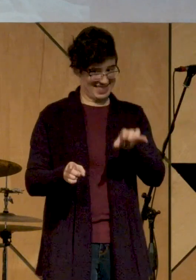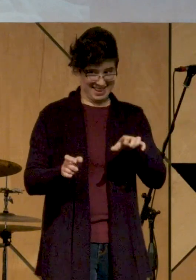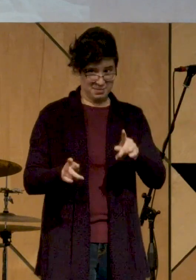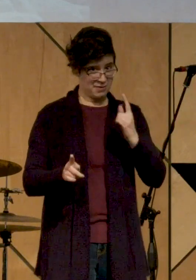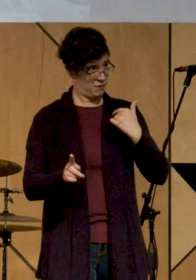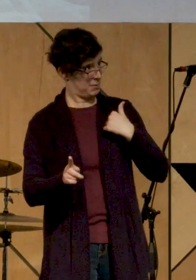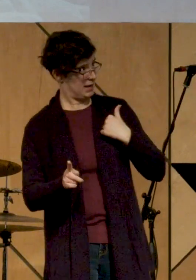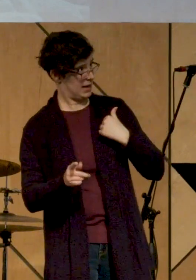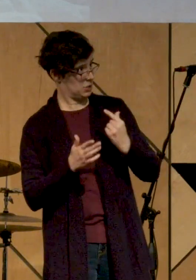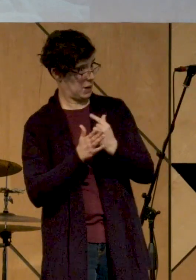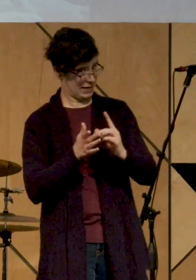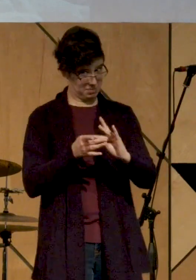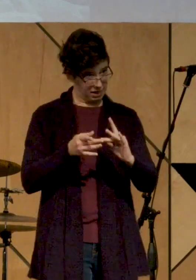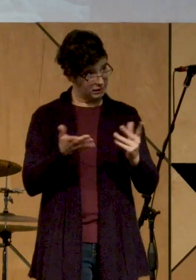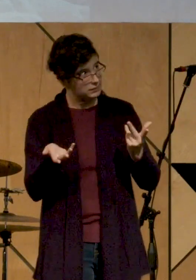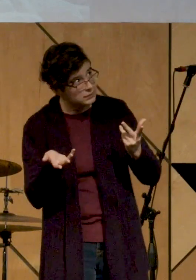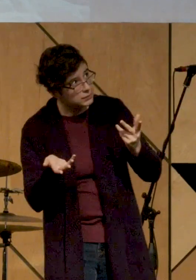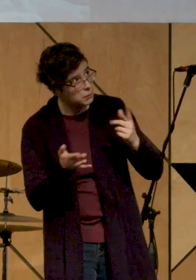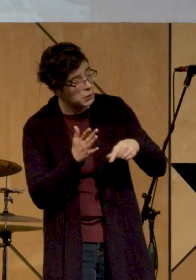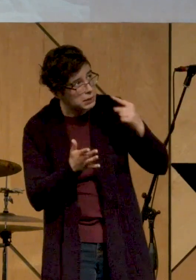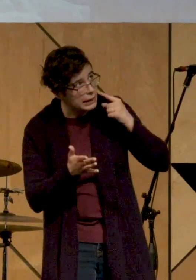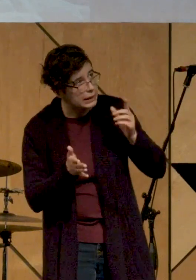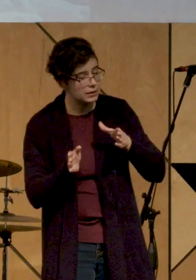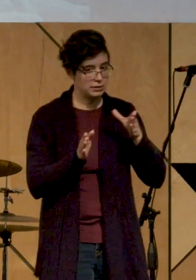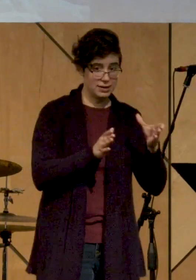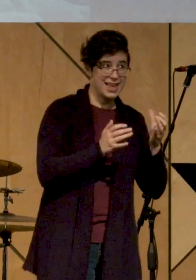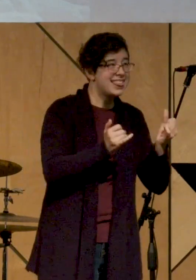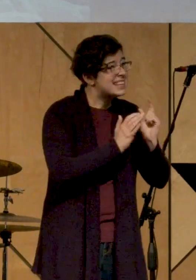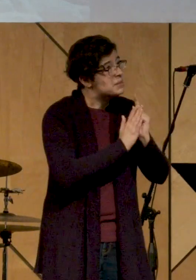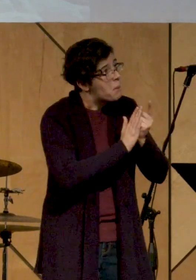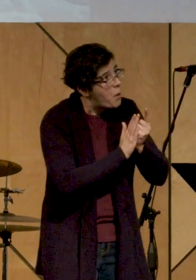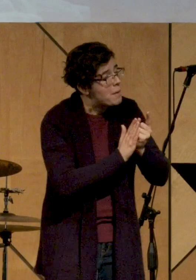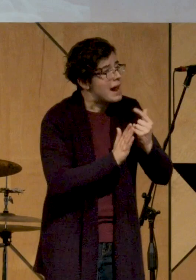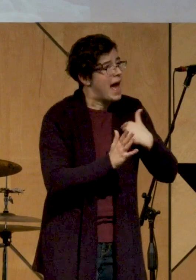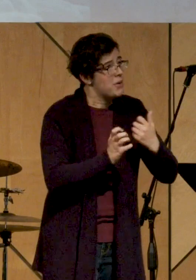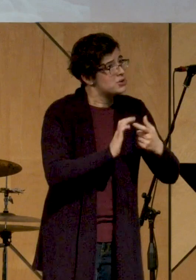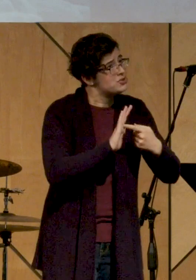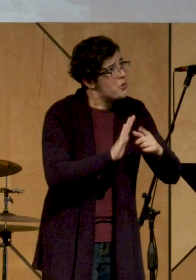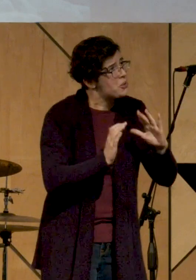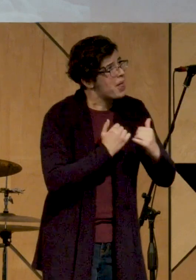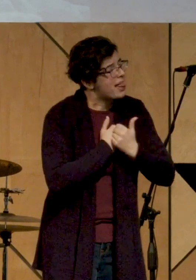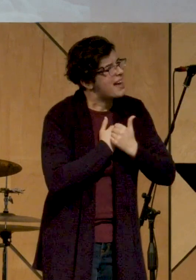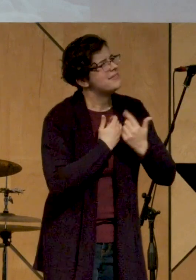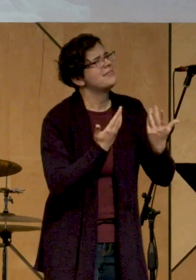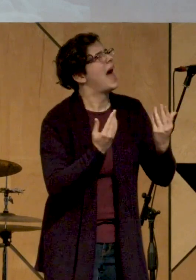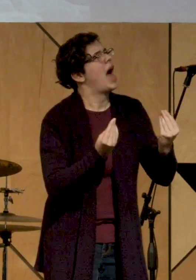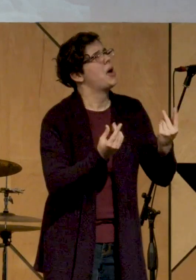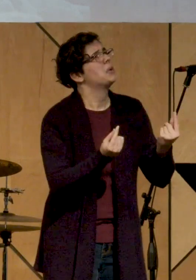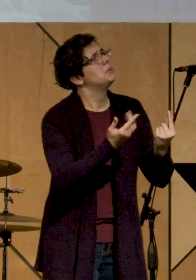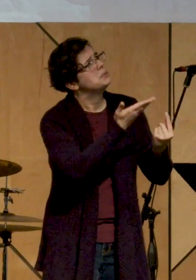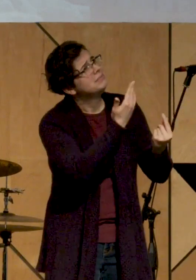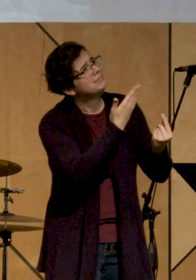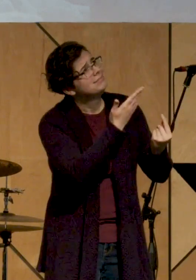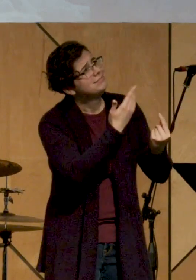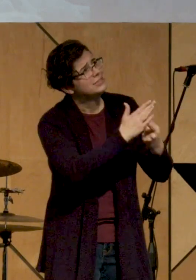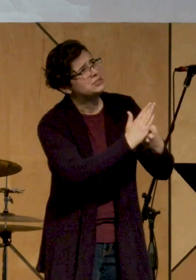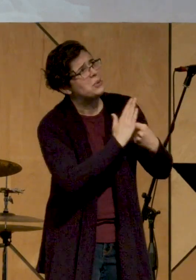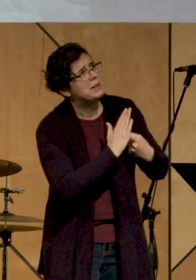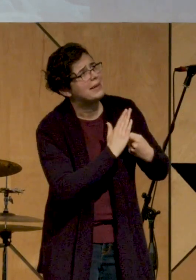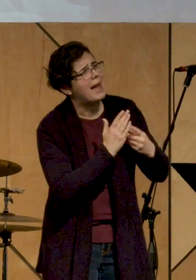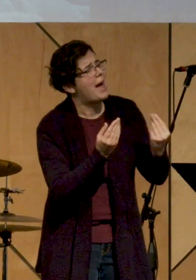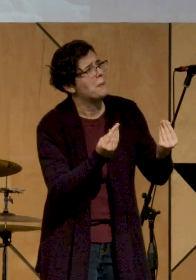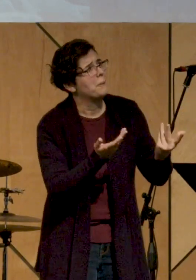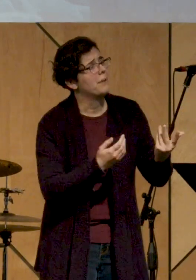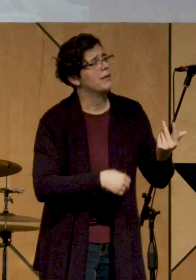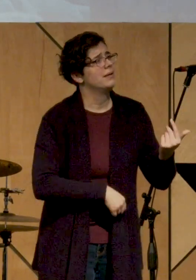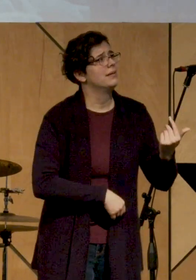the gospel? God, in this moment, I just want to show your love to these people right here where I'm at. How can